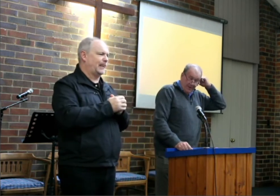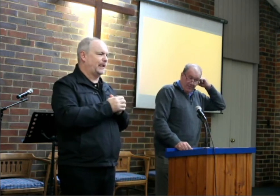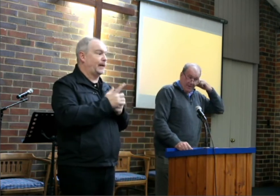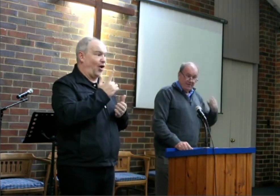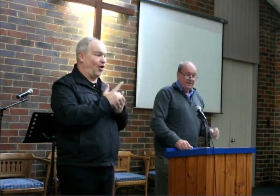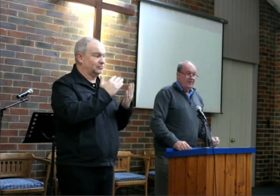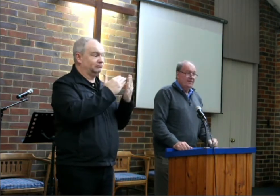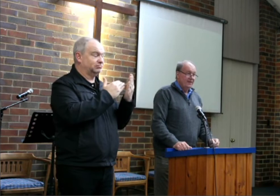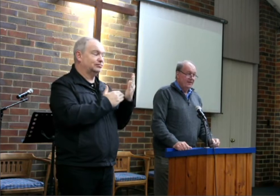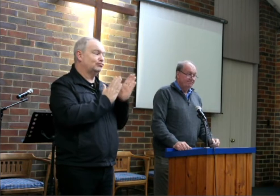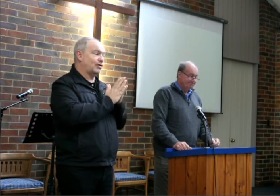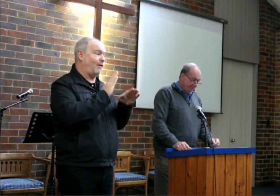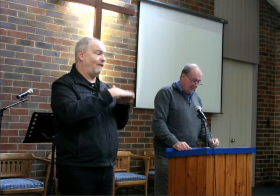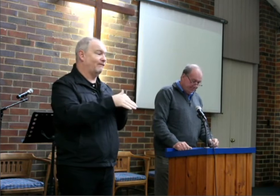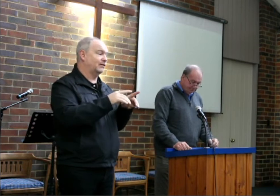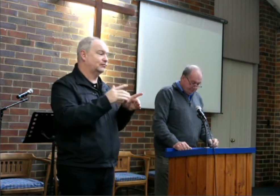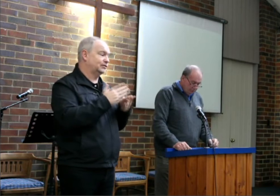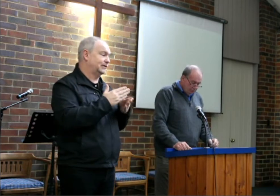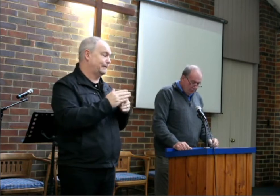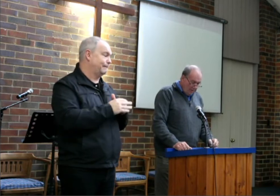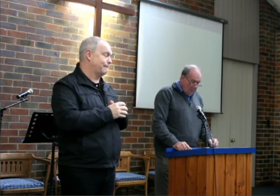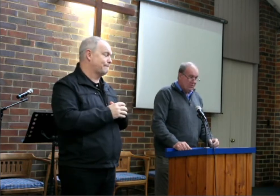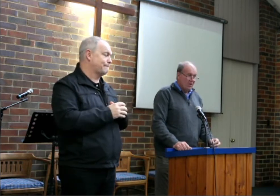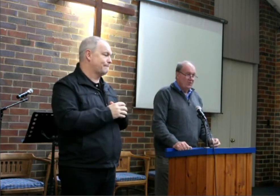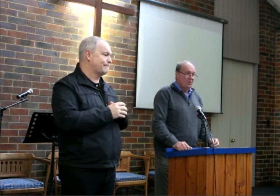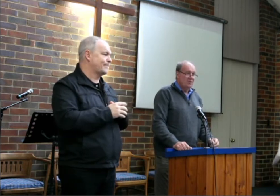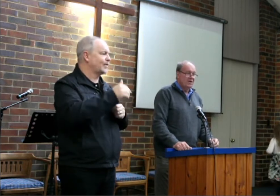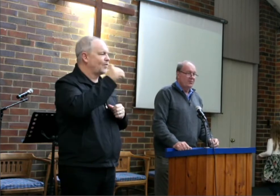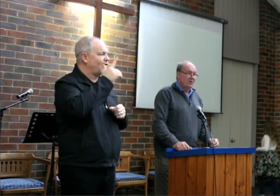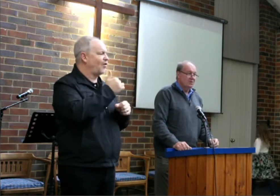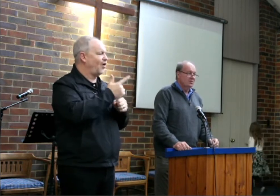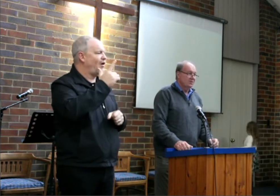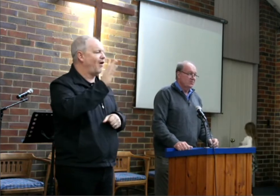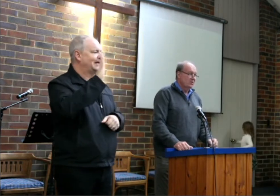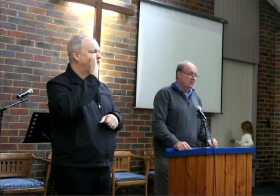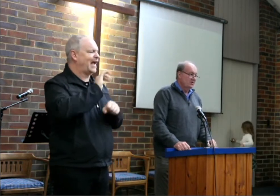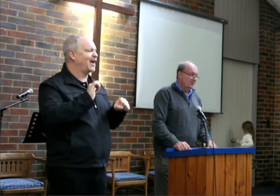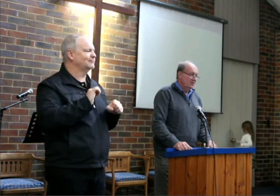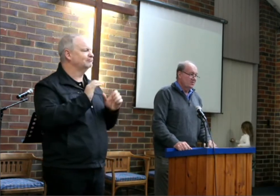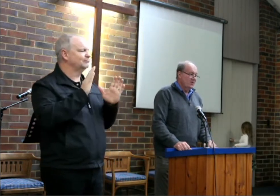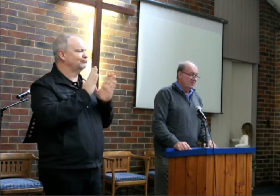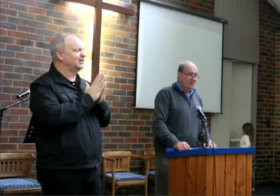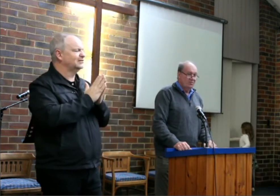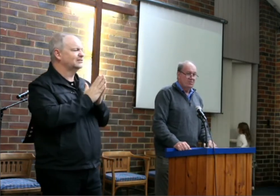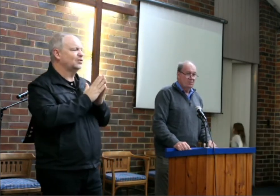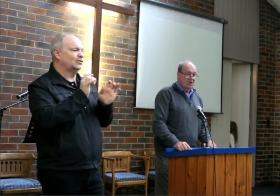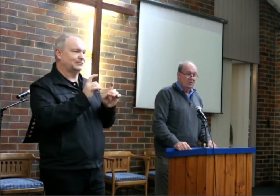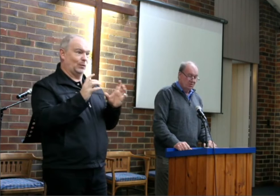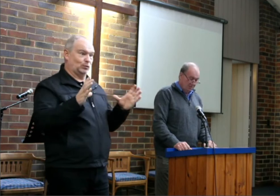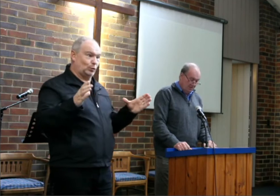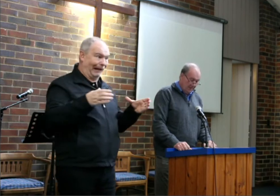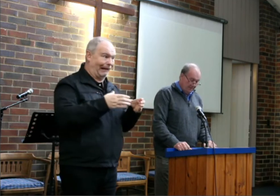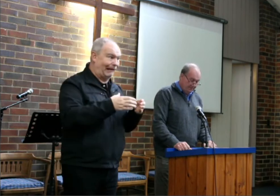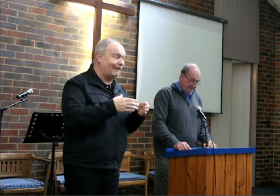lot to pray about, but we do know that God hears our prayers, and especially as we come together as a